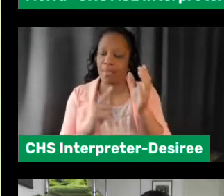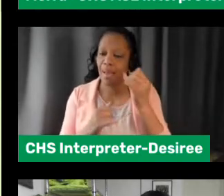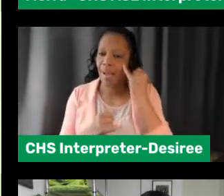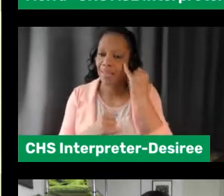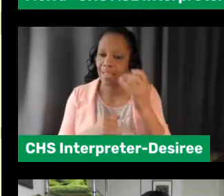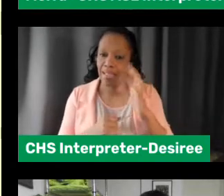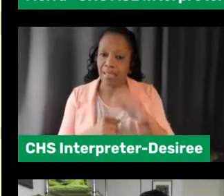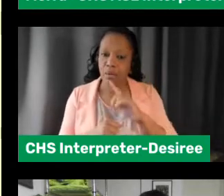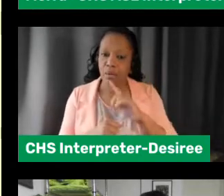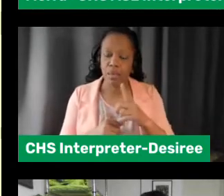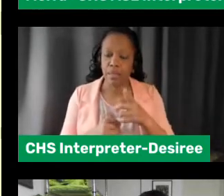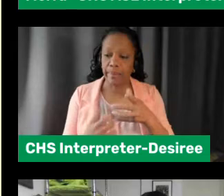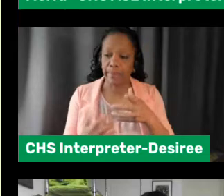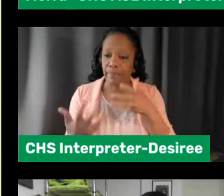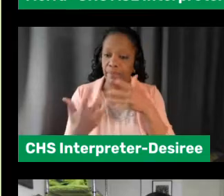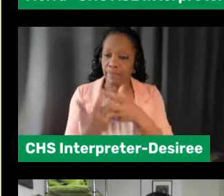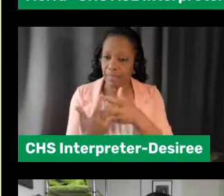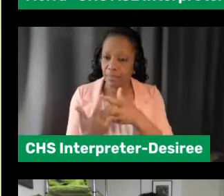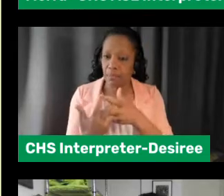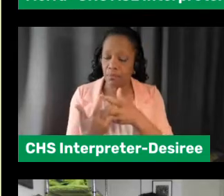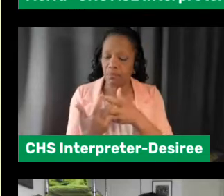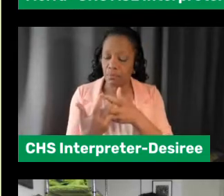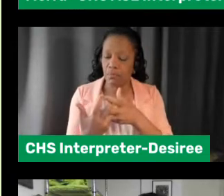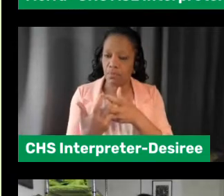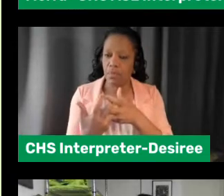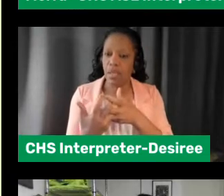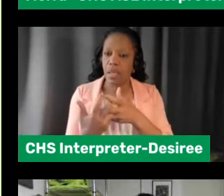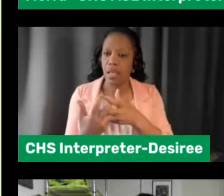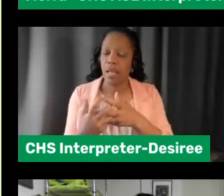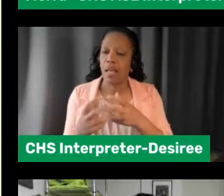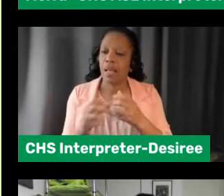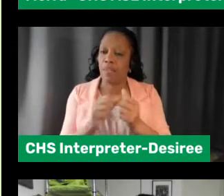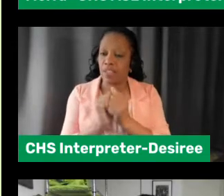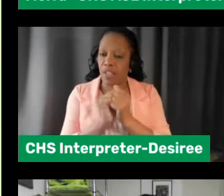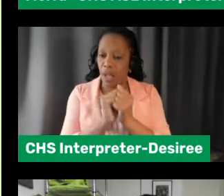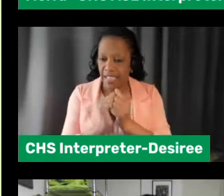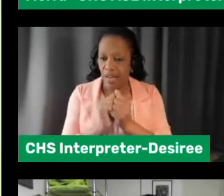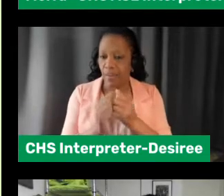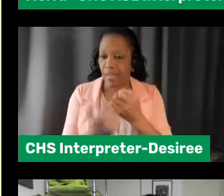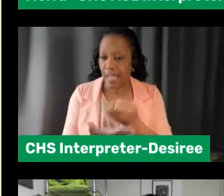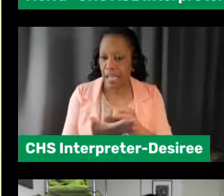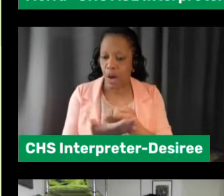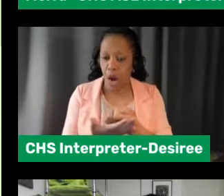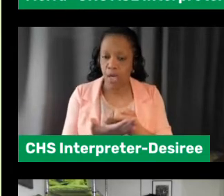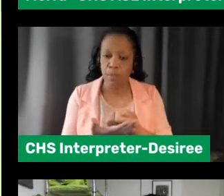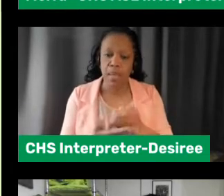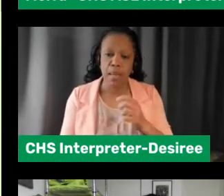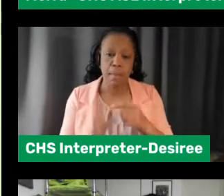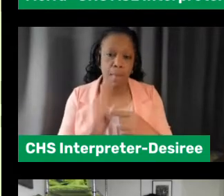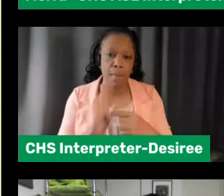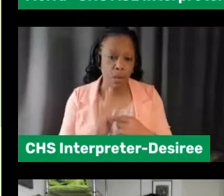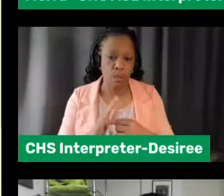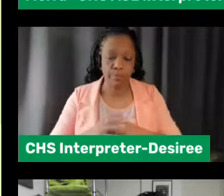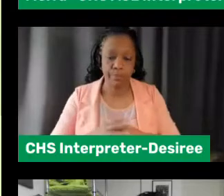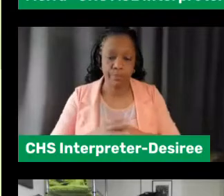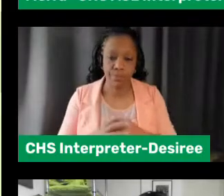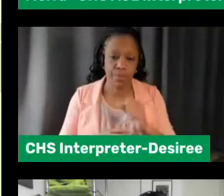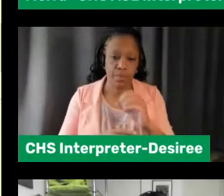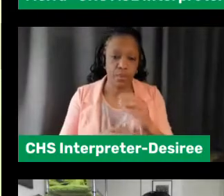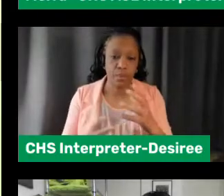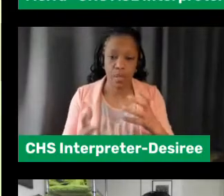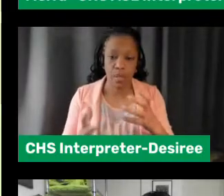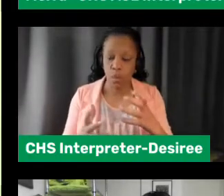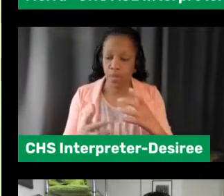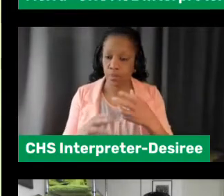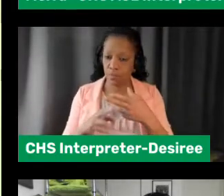within this solidarity economy model. So I wanted to just take a look at some